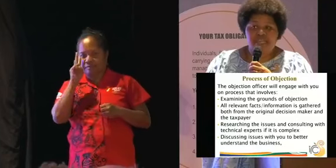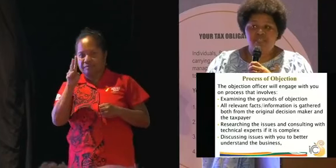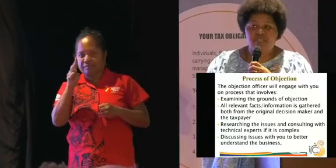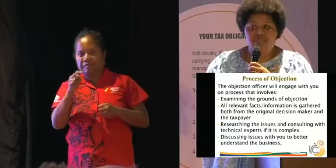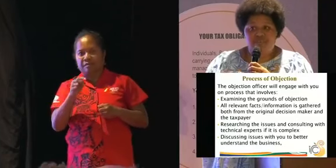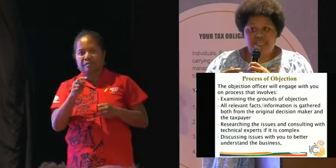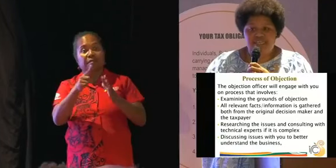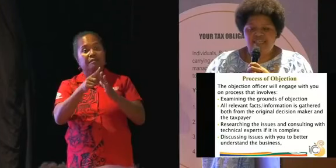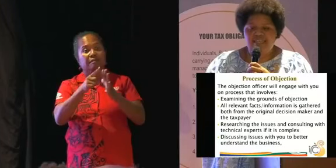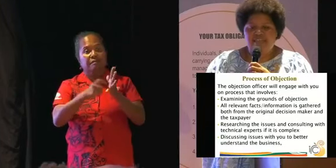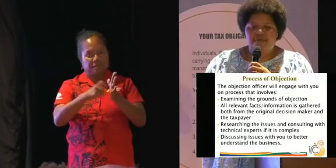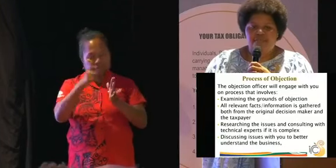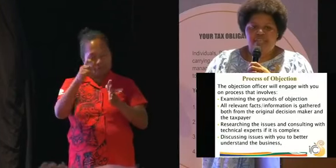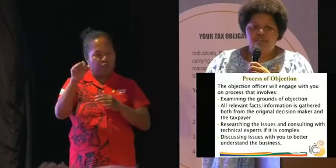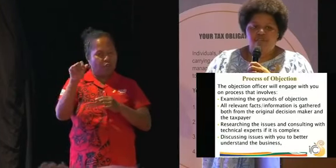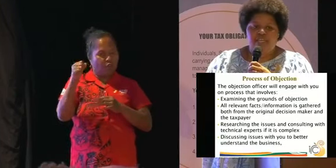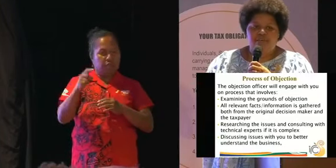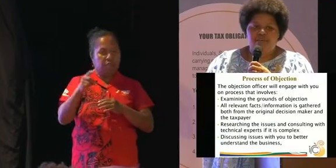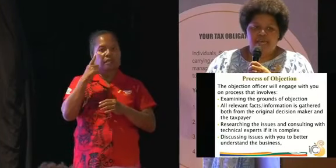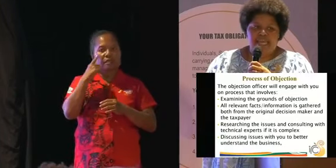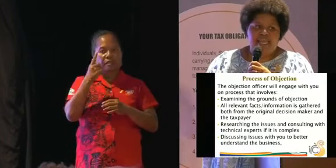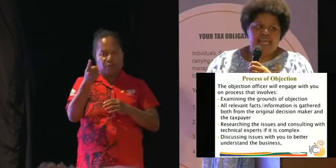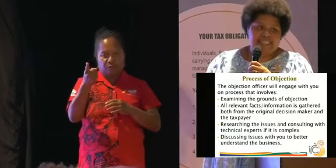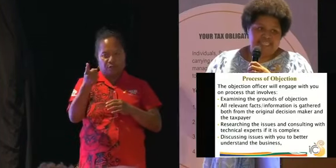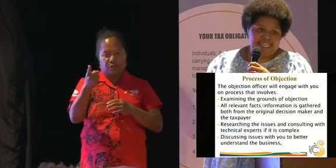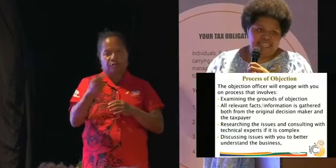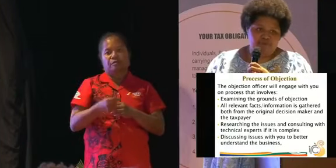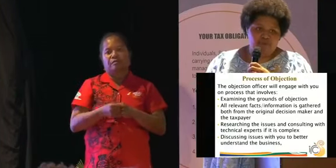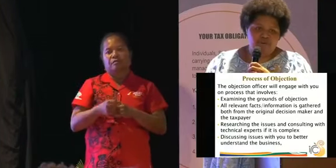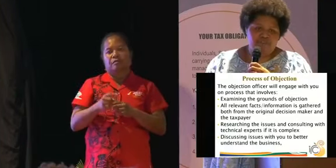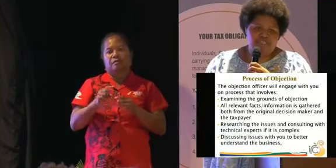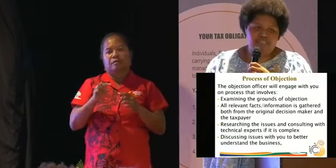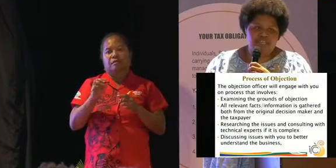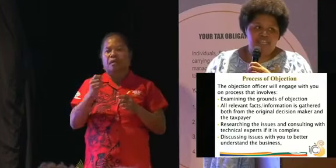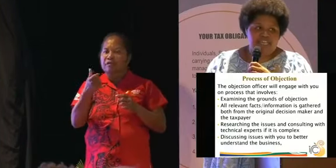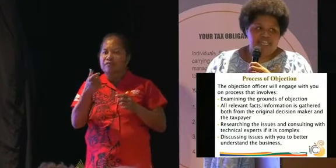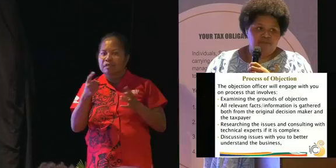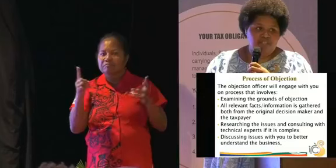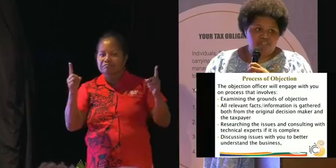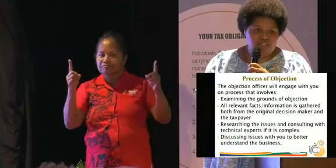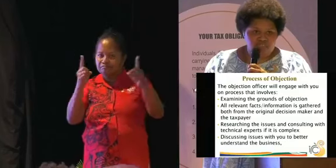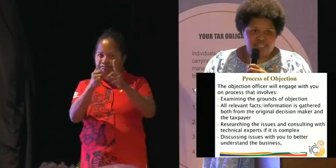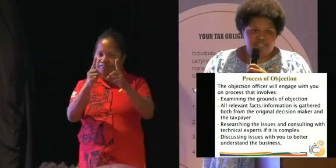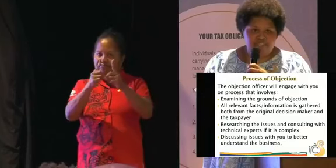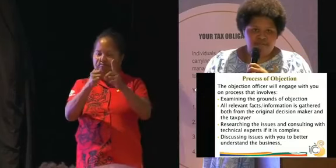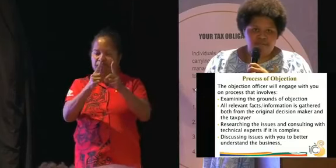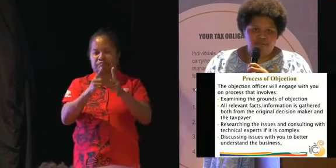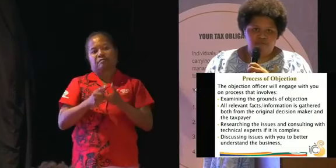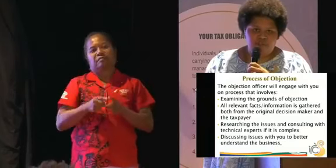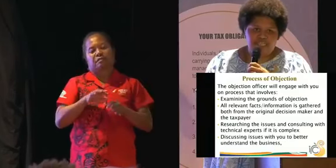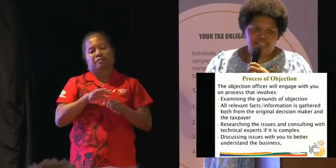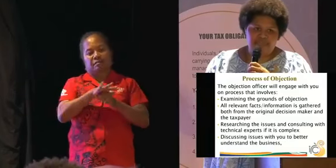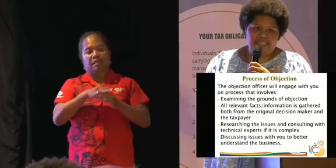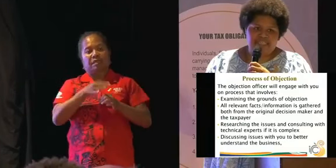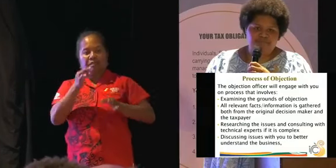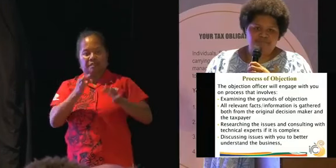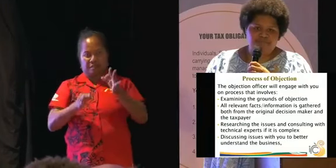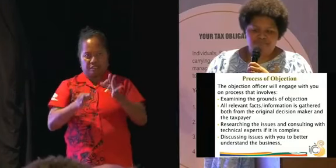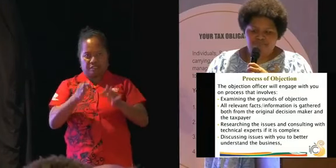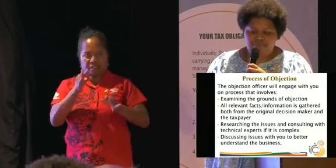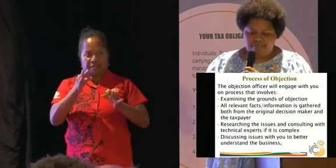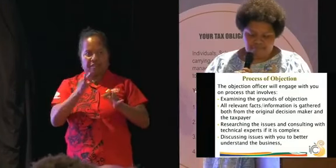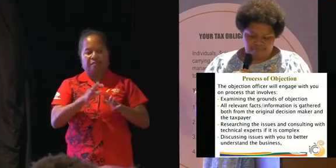officer that actually raised it, but it's looked at by a team of officers in the objection unit of policy and